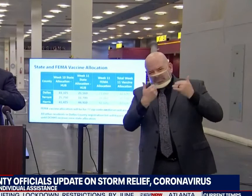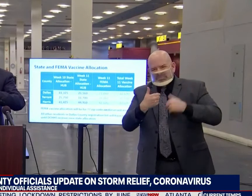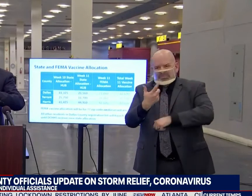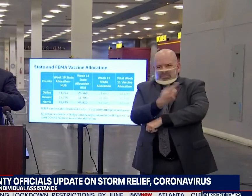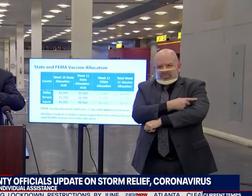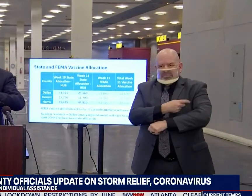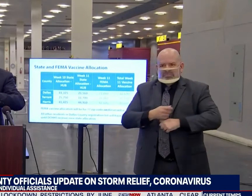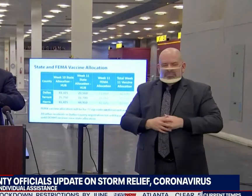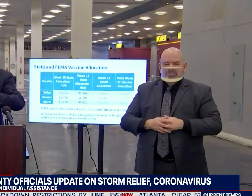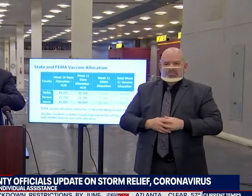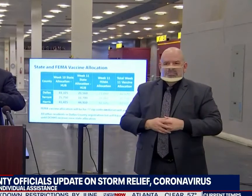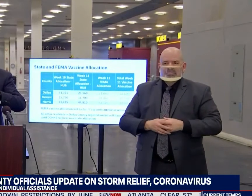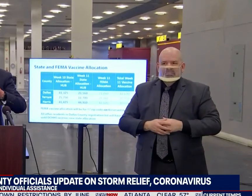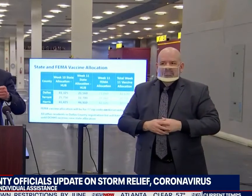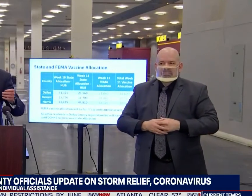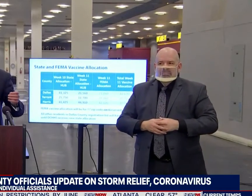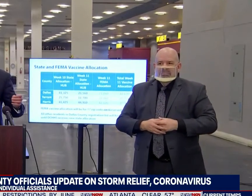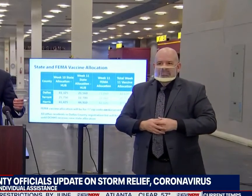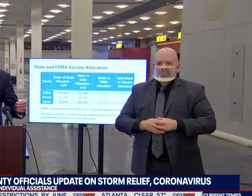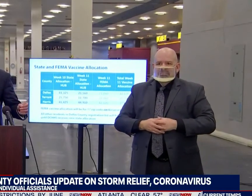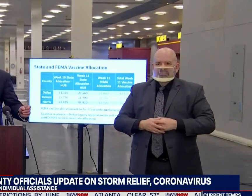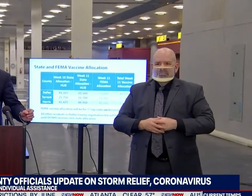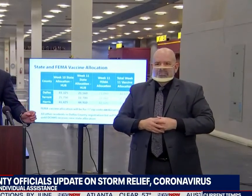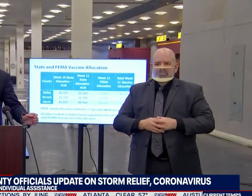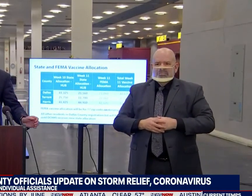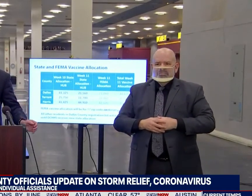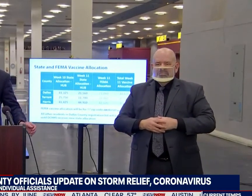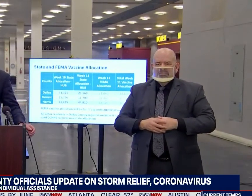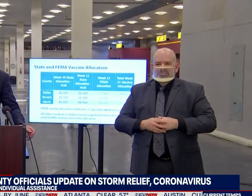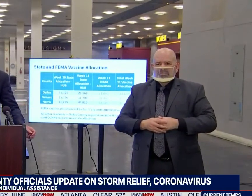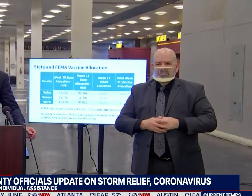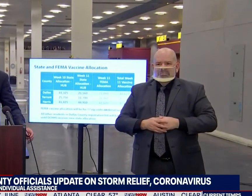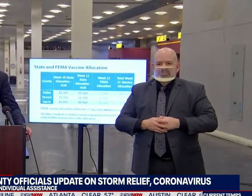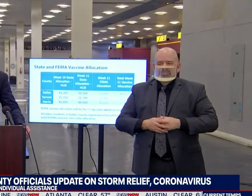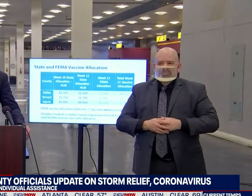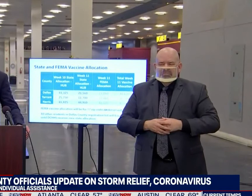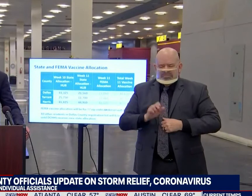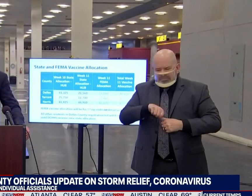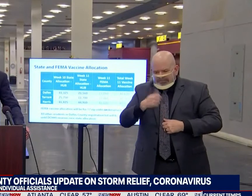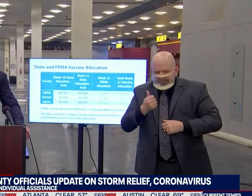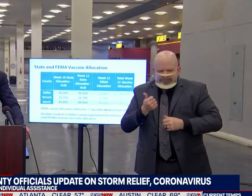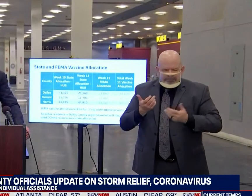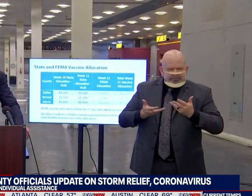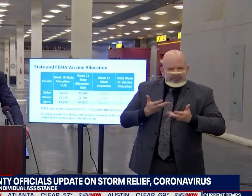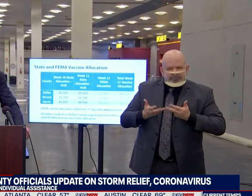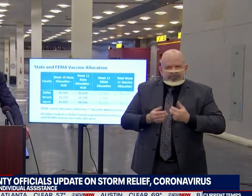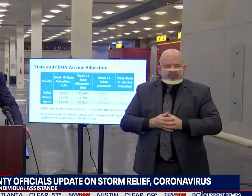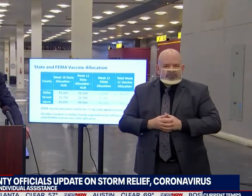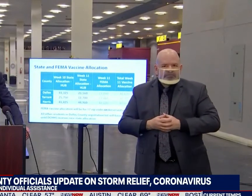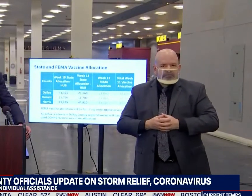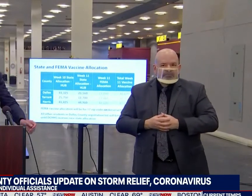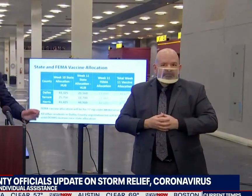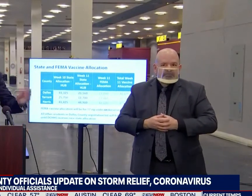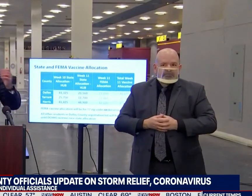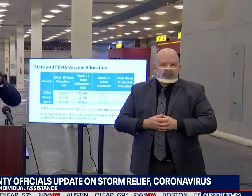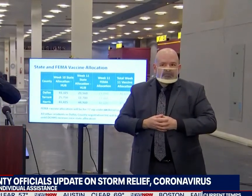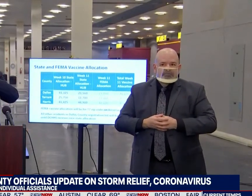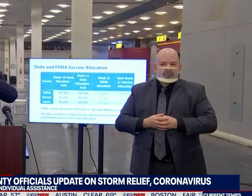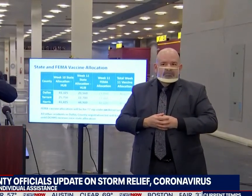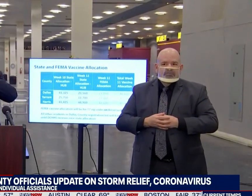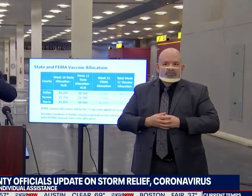I want to talk to you u briefly about uh that uh that federal